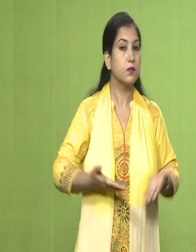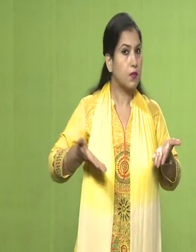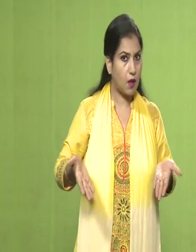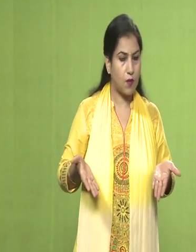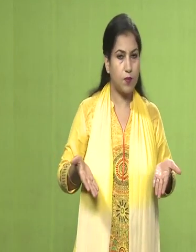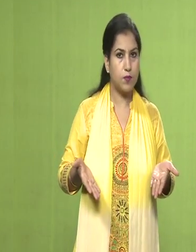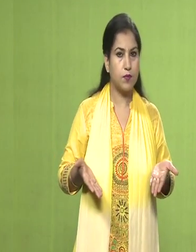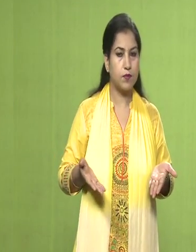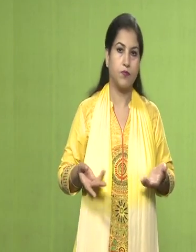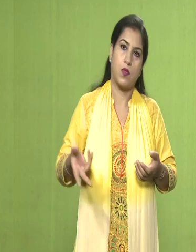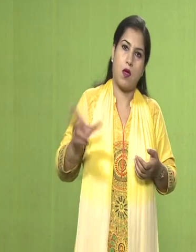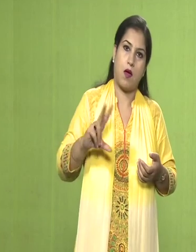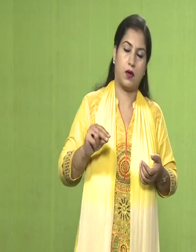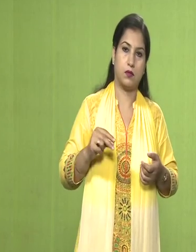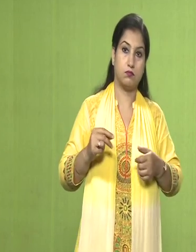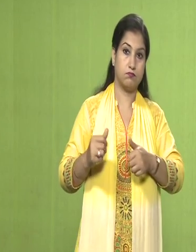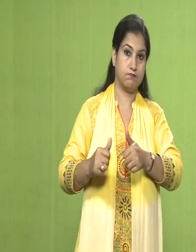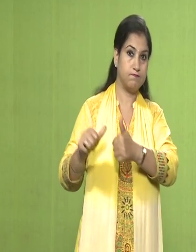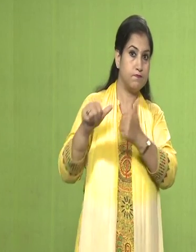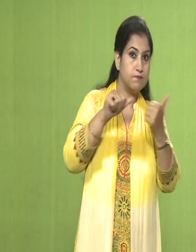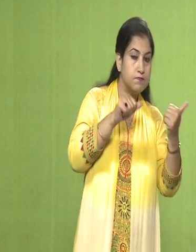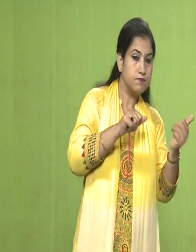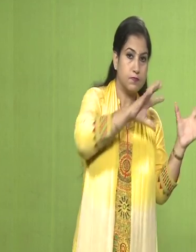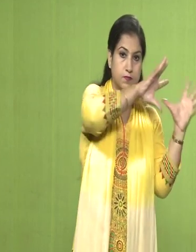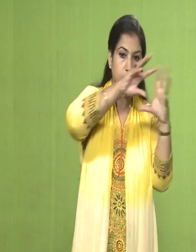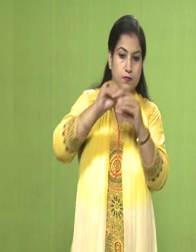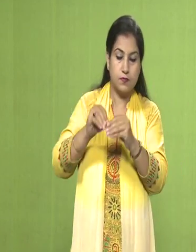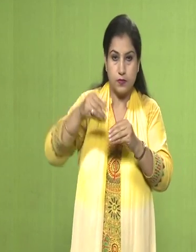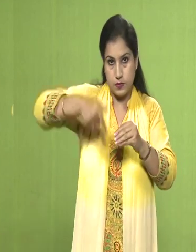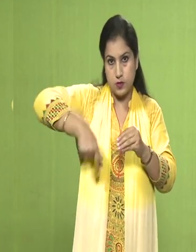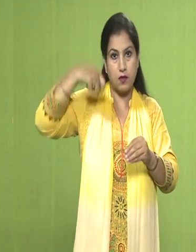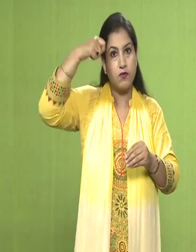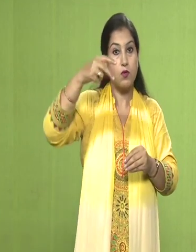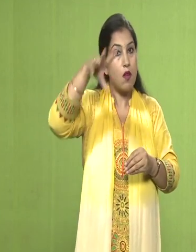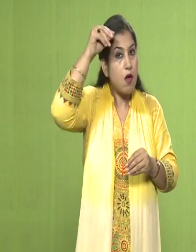Now, let us summarize all that we have learned in this video.